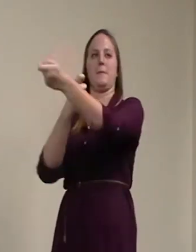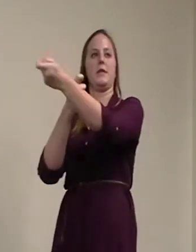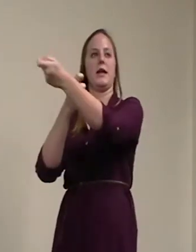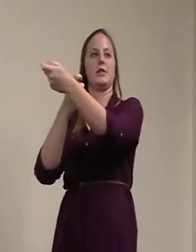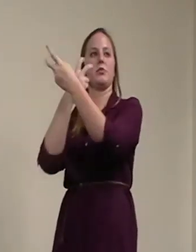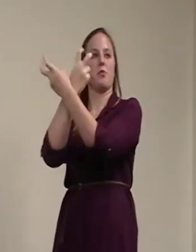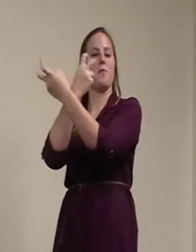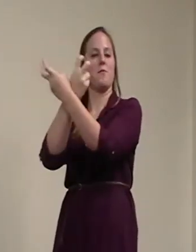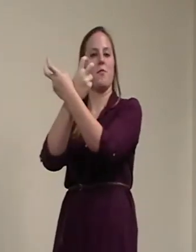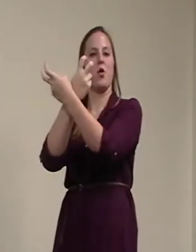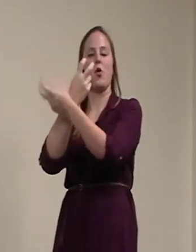this moving.